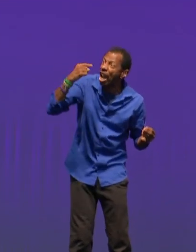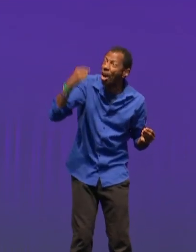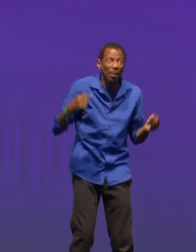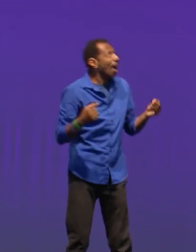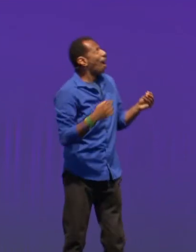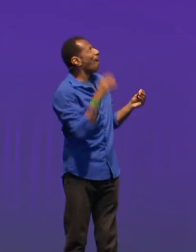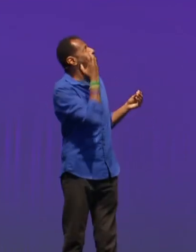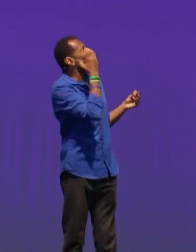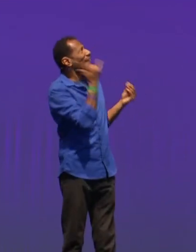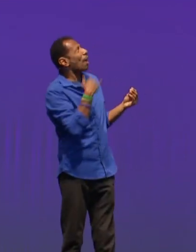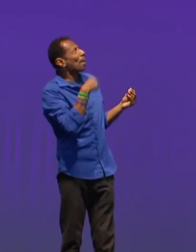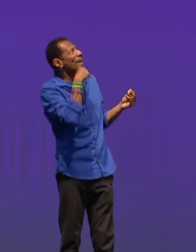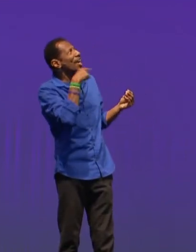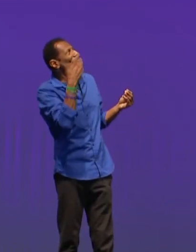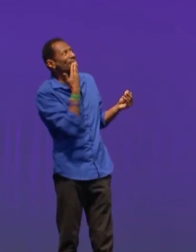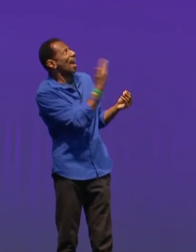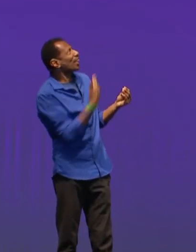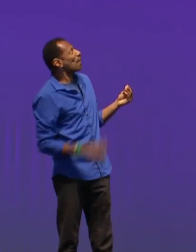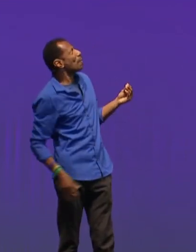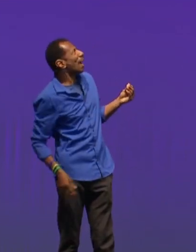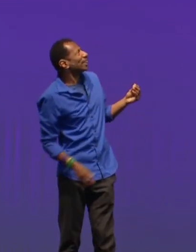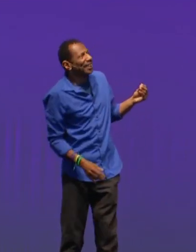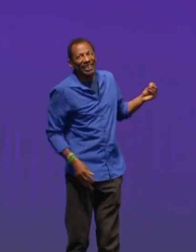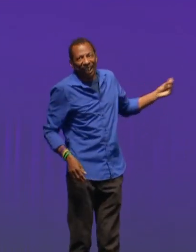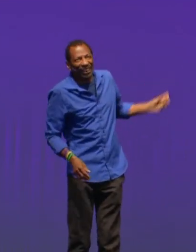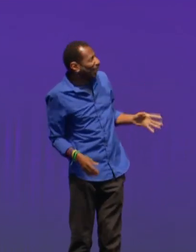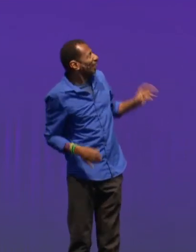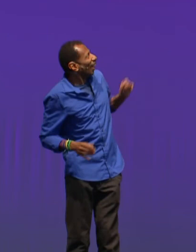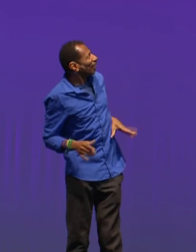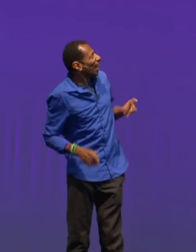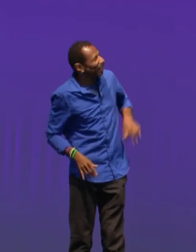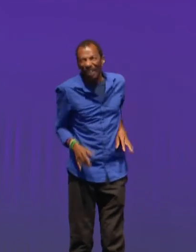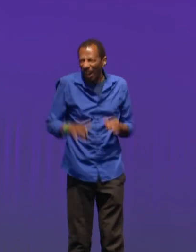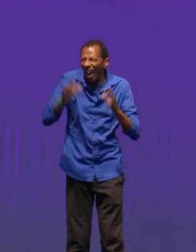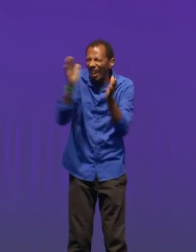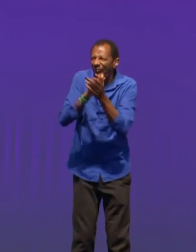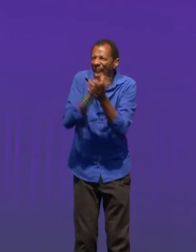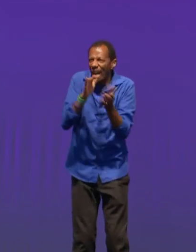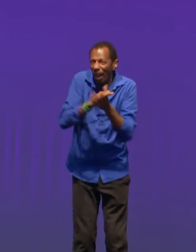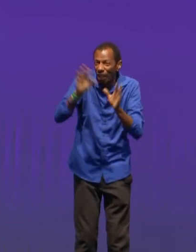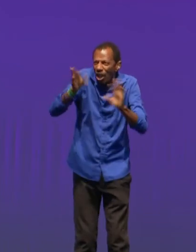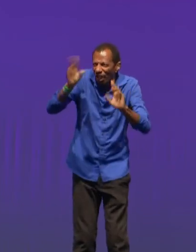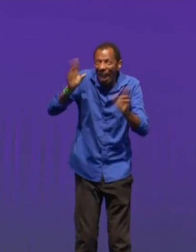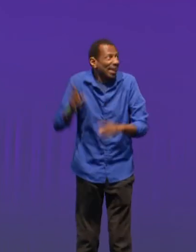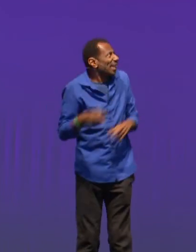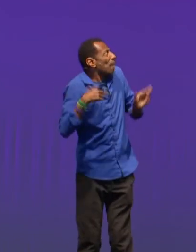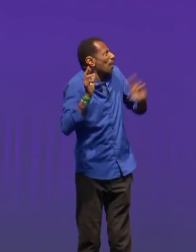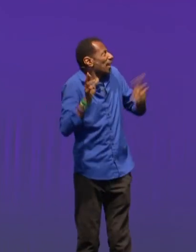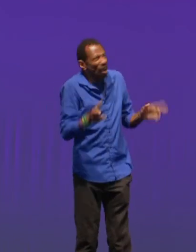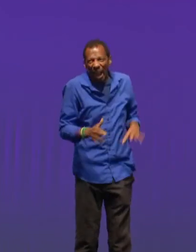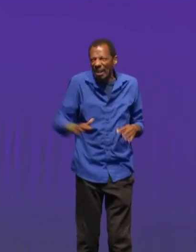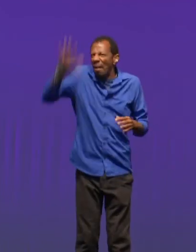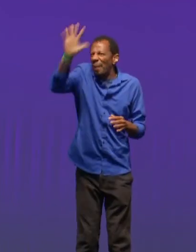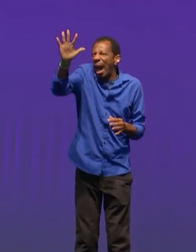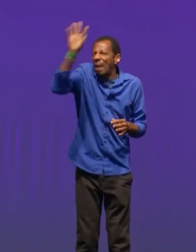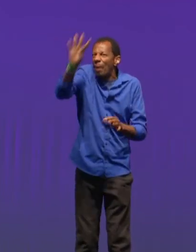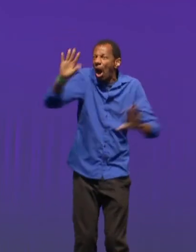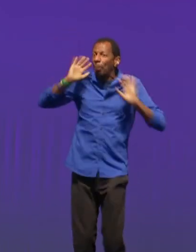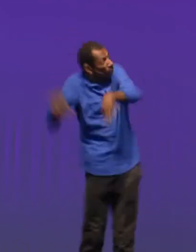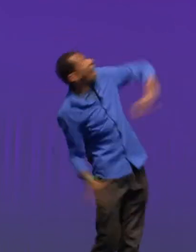me? Oh, now I'm hearing. Thank you very much. Okay. All right. Yeah, I'm ready. All right. 5, 4, what the